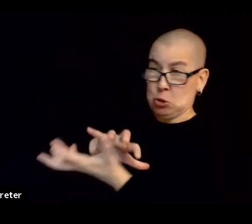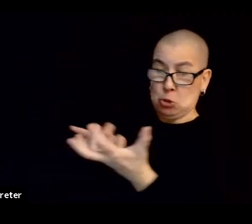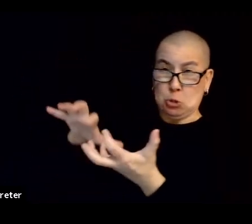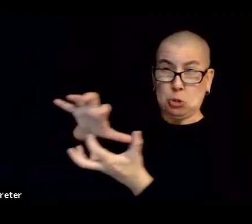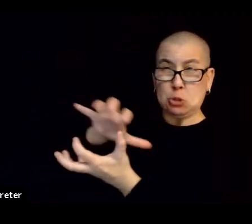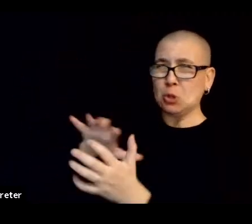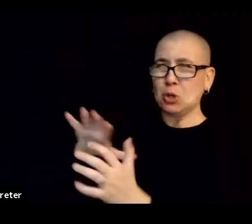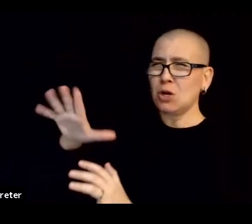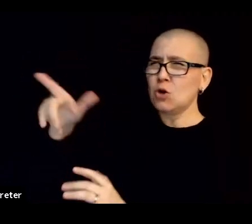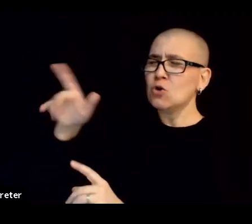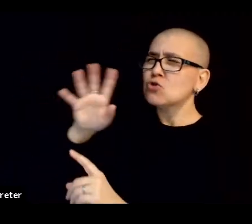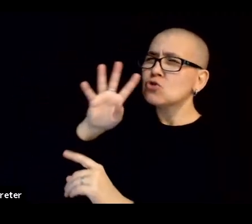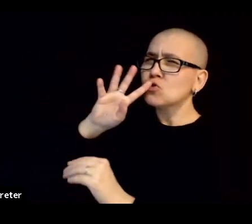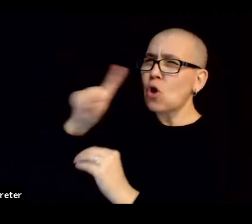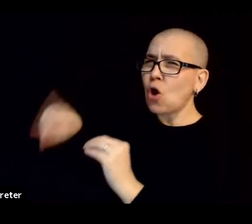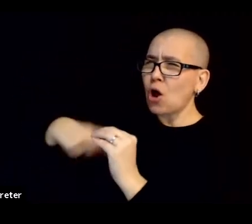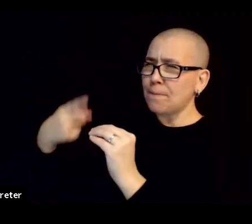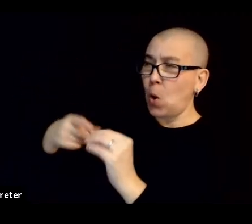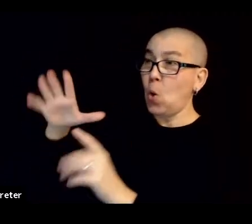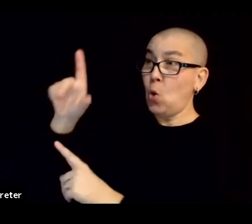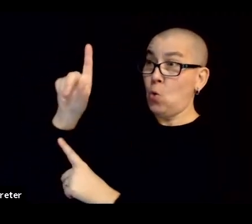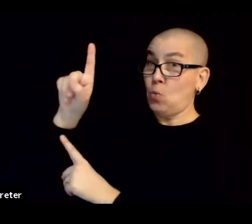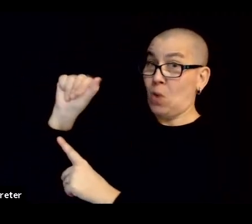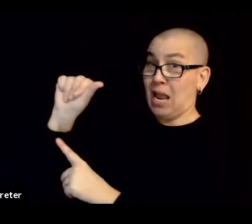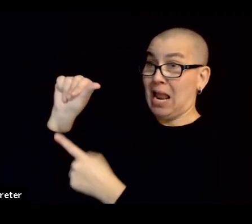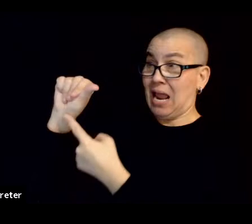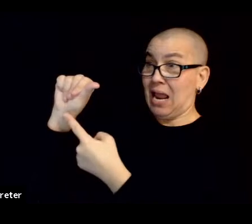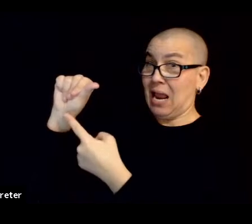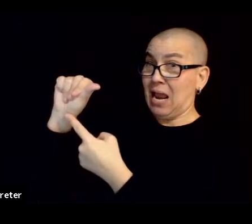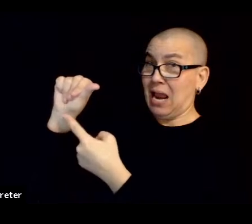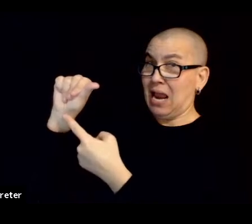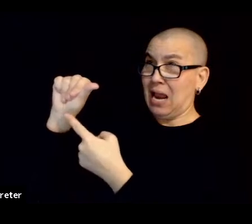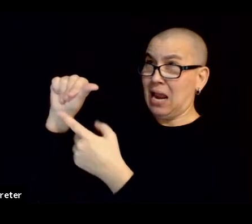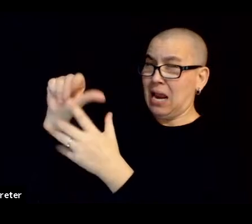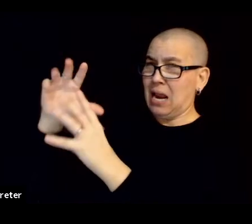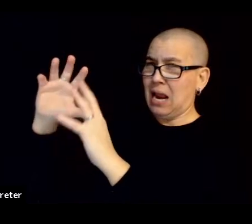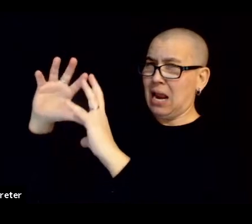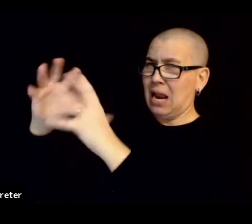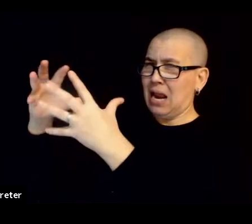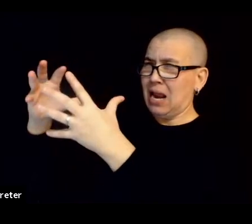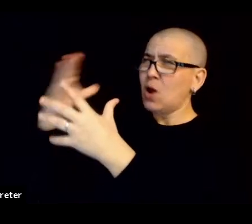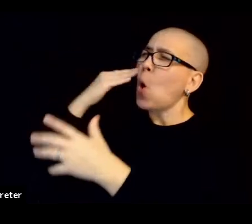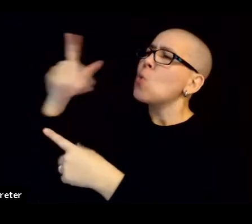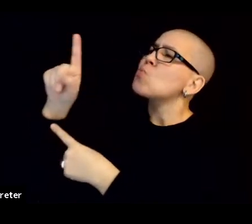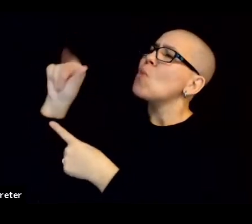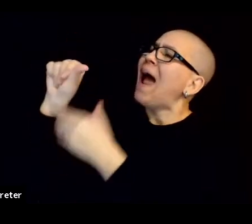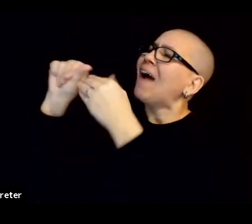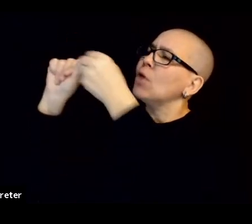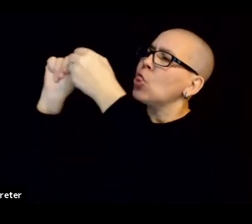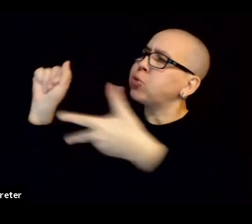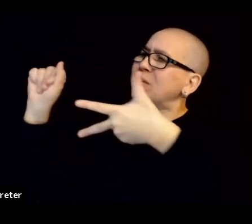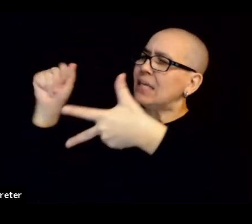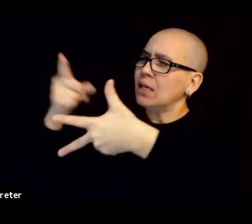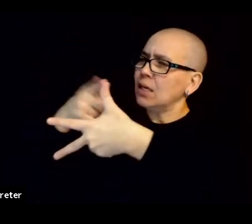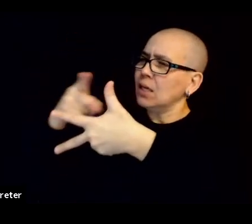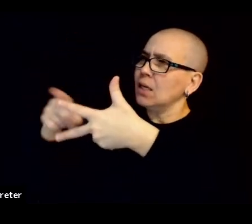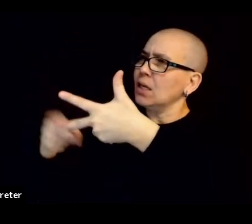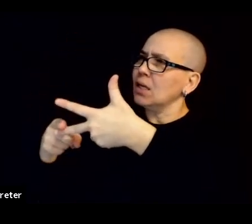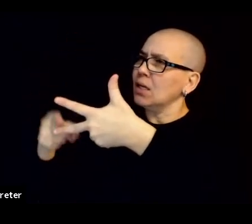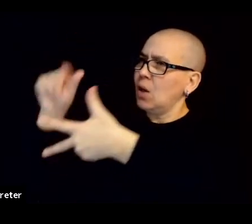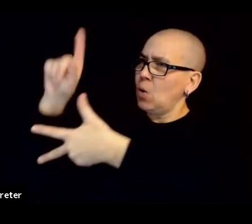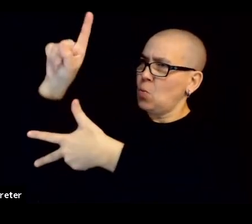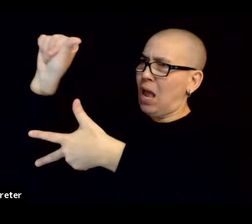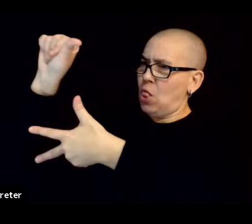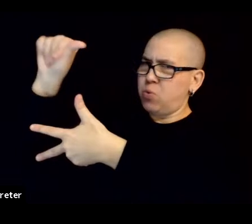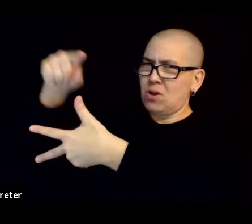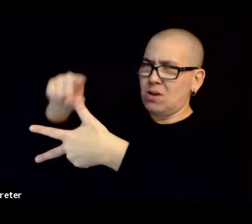group, specifically first priority, second priority, third priority. And is everyone in that group still on track to be vaccinated by